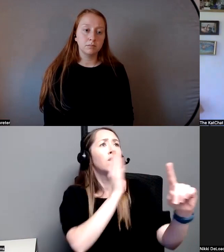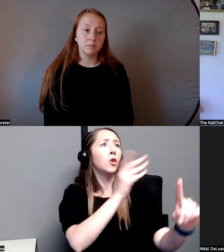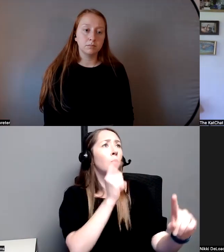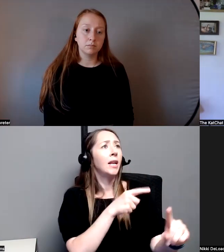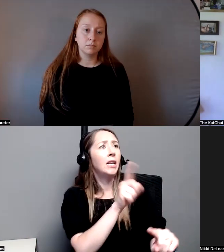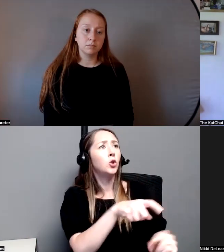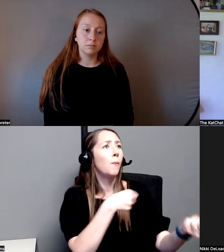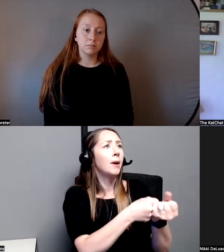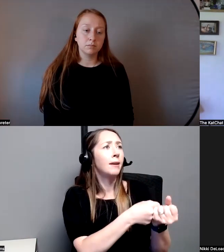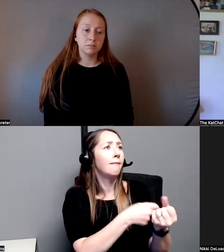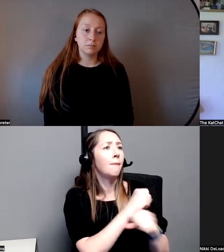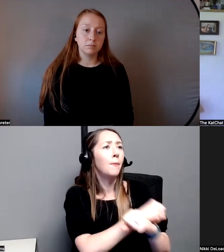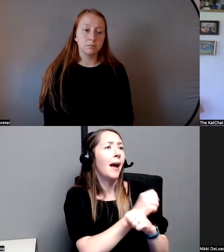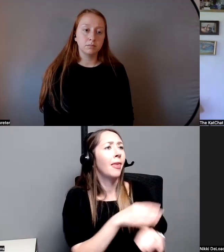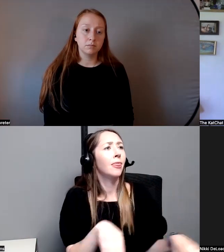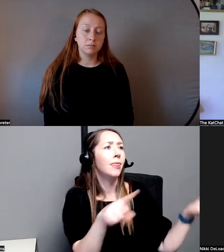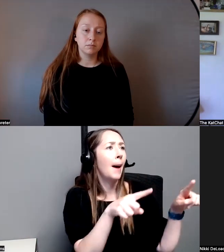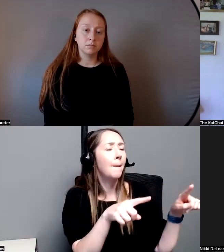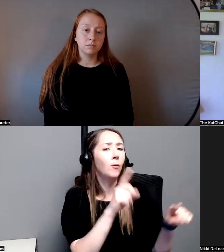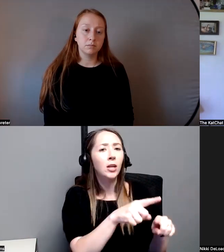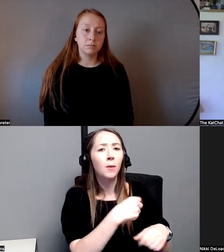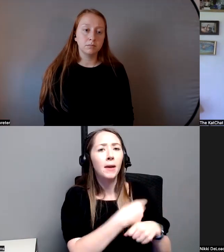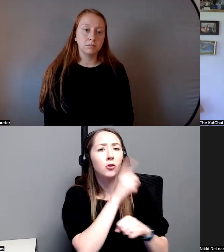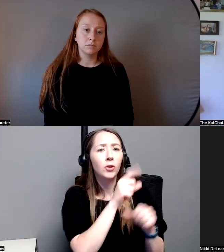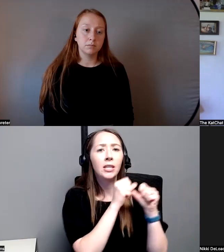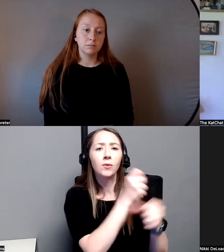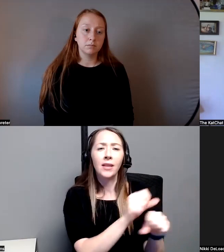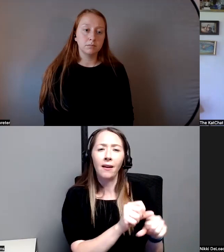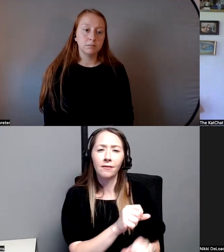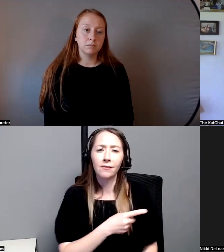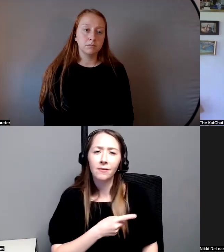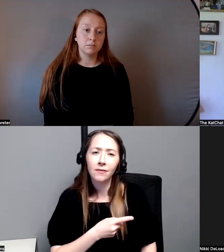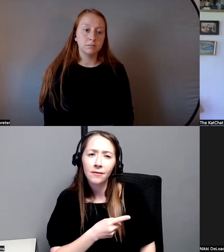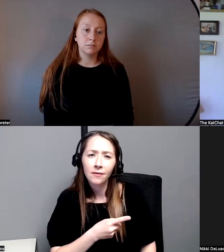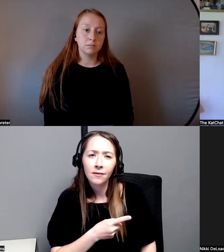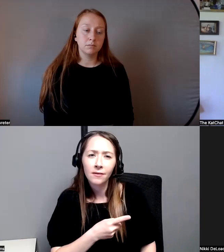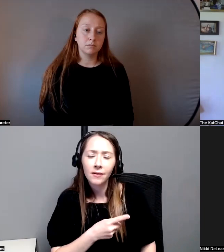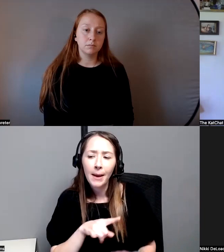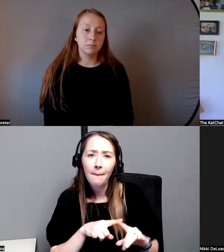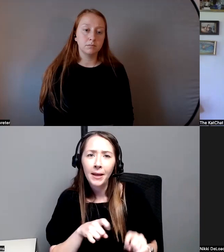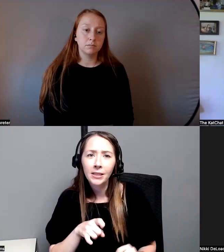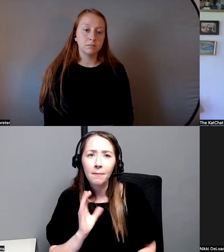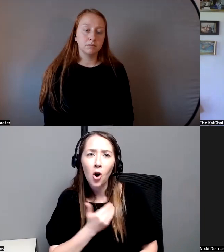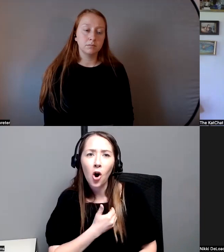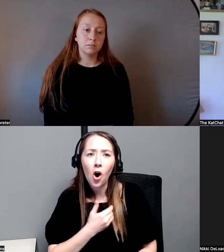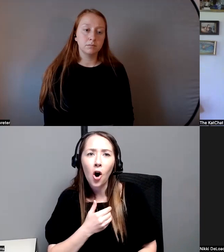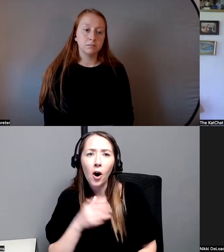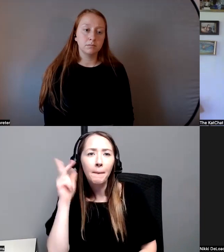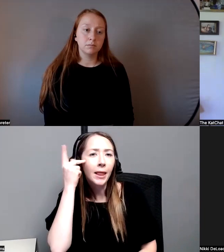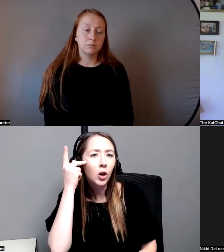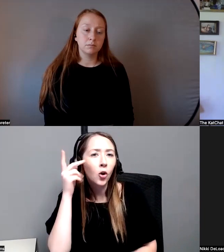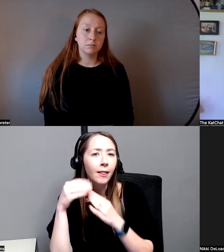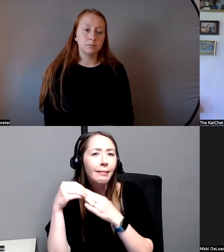children, and we've got to keep the children safe. Yet they don't want to. Some of our leaders, they don't want